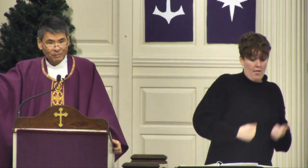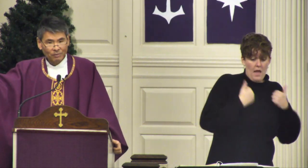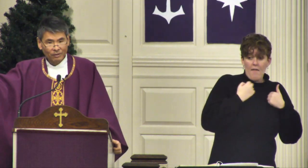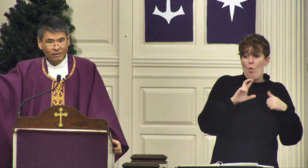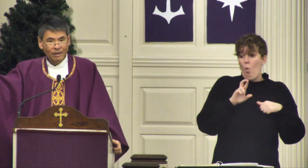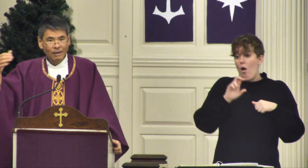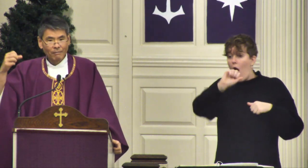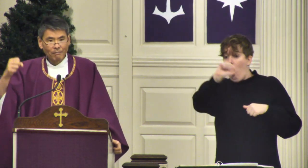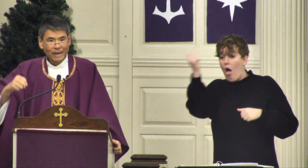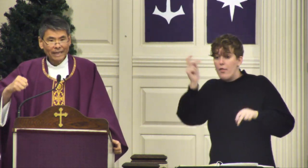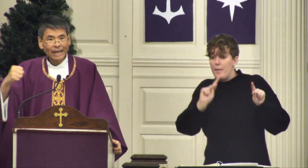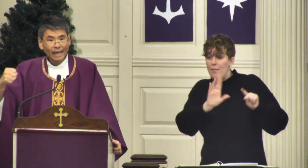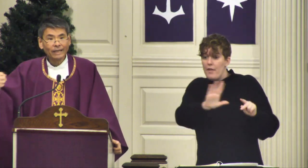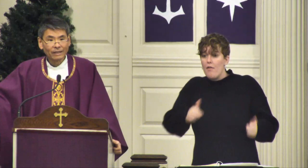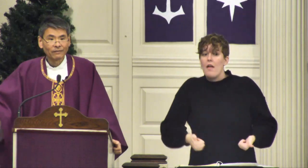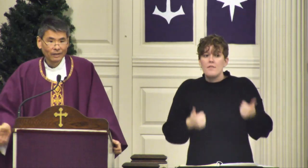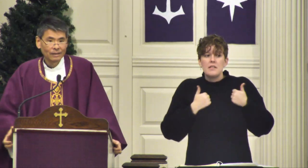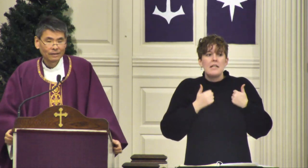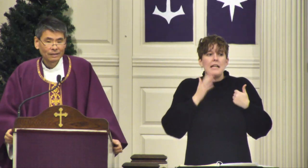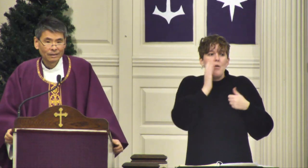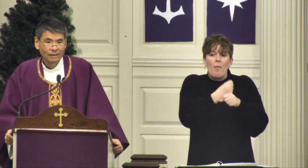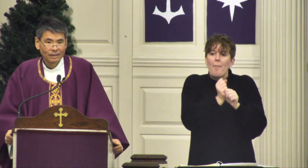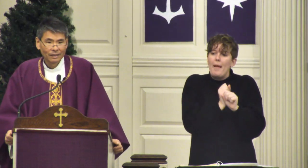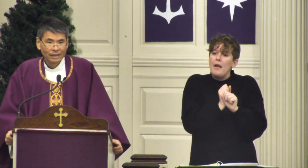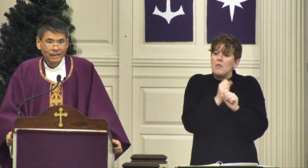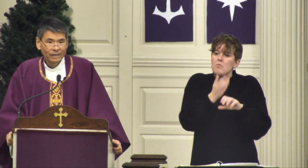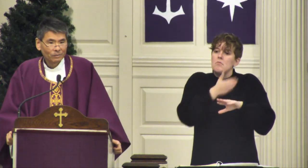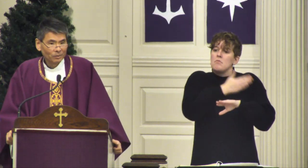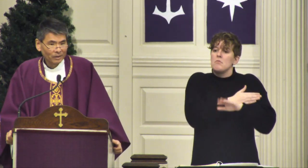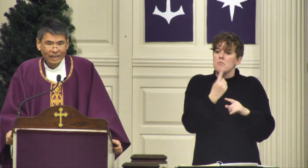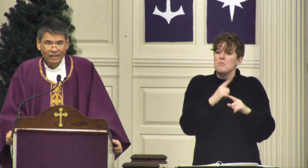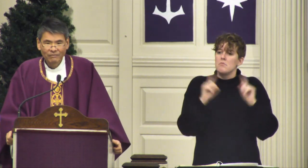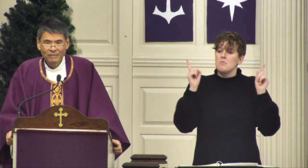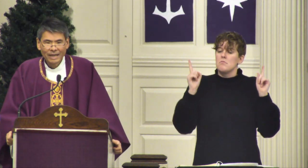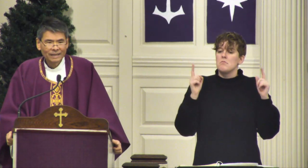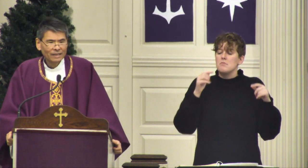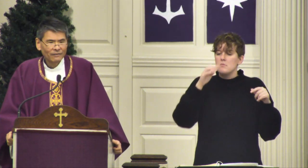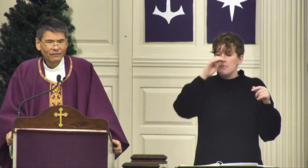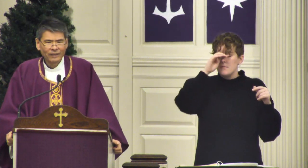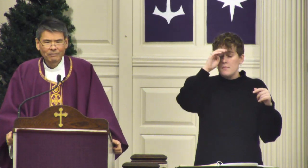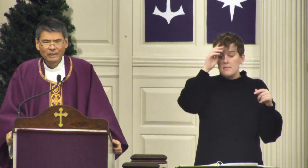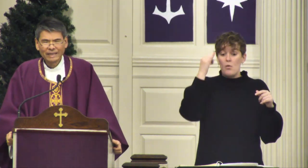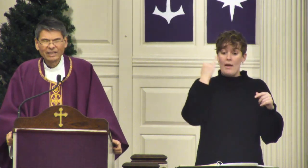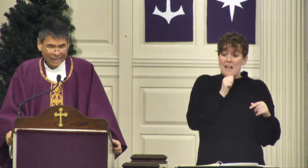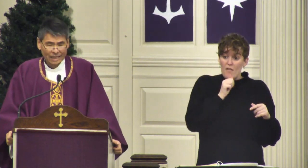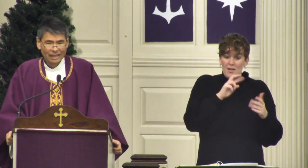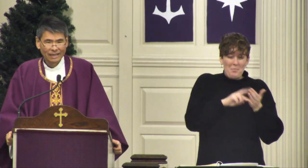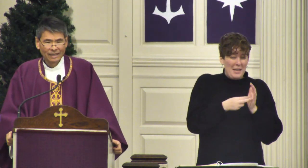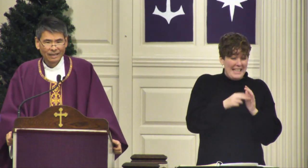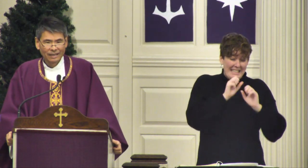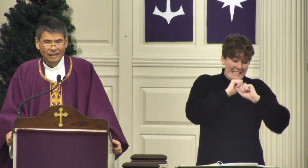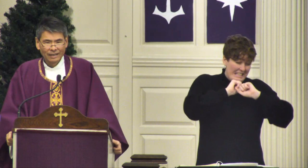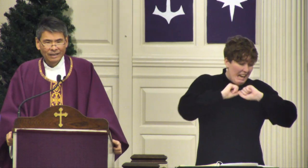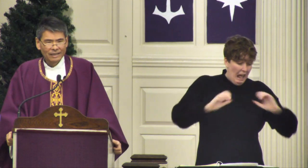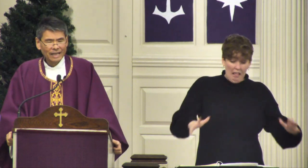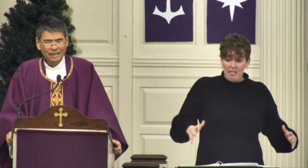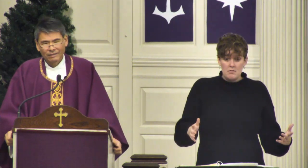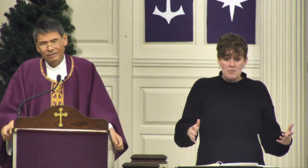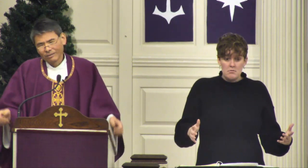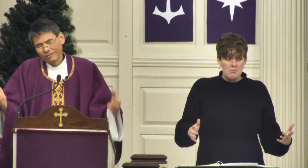people, make a difference. In other words, if my suffering means nothing,